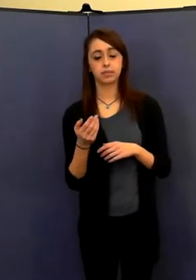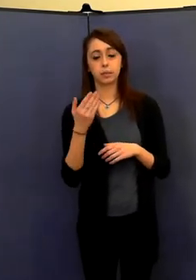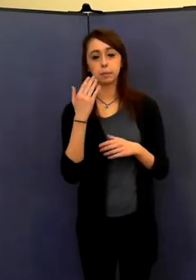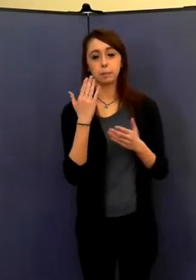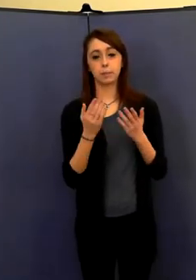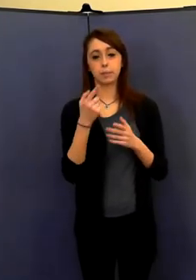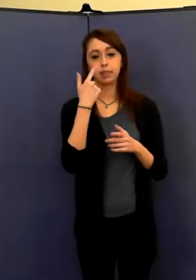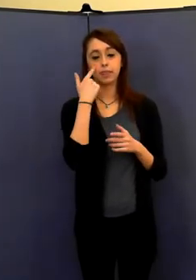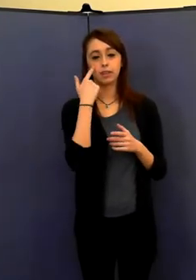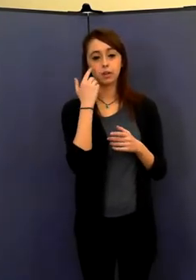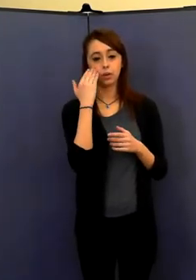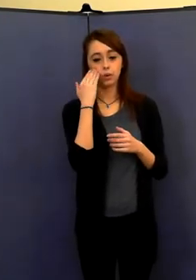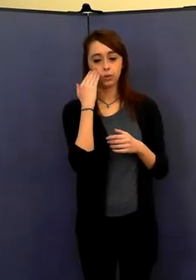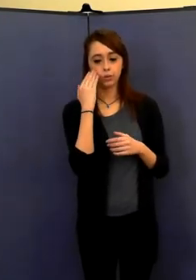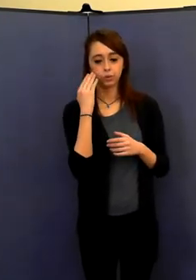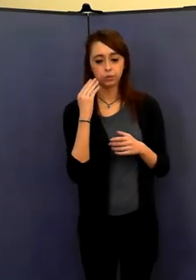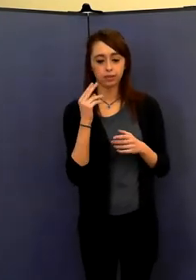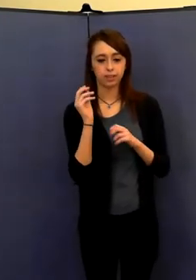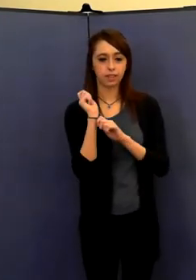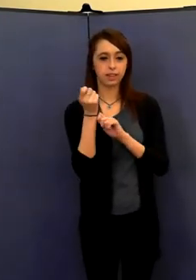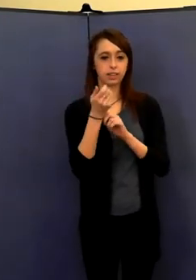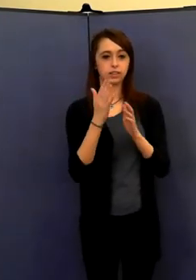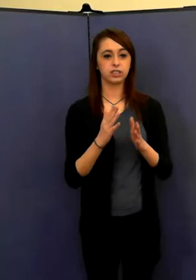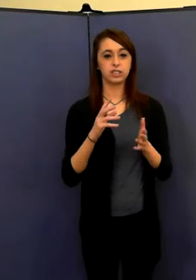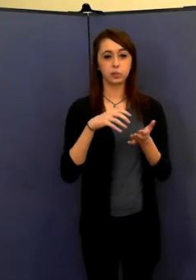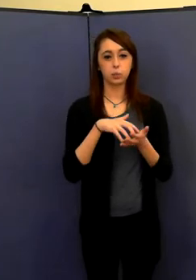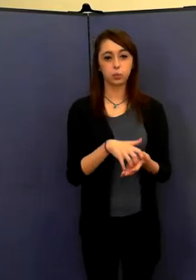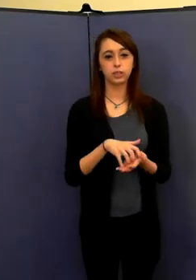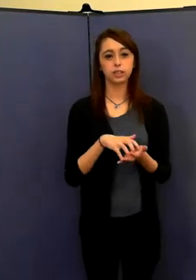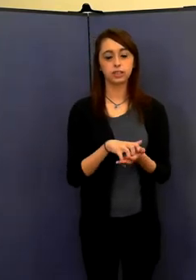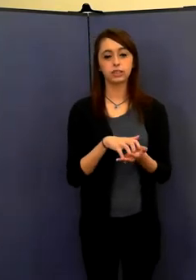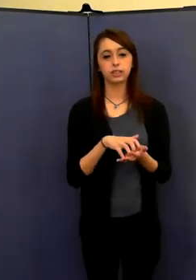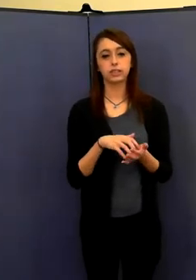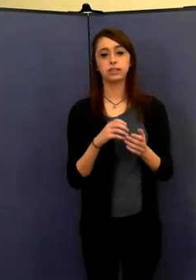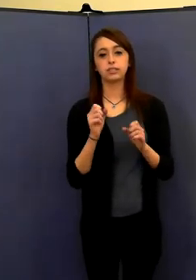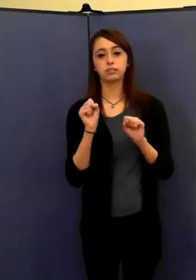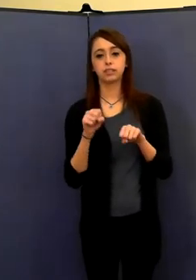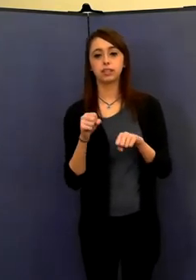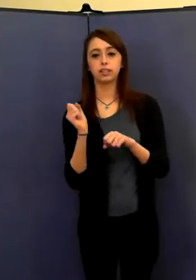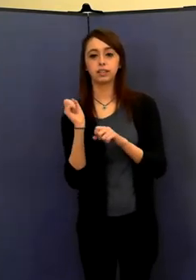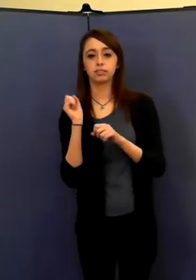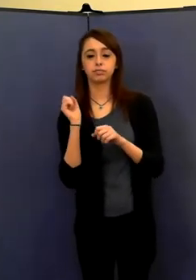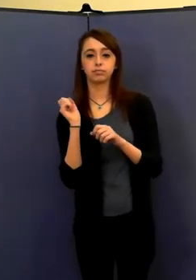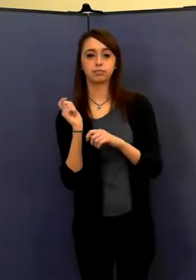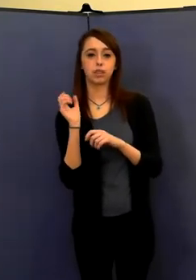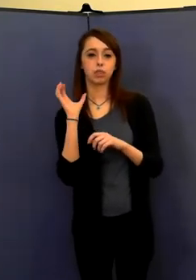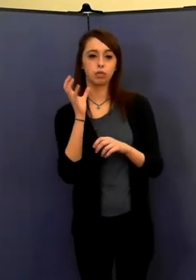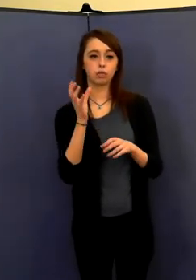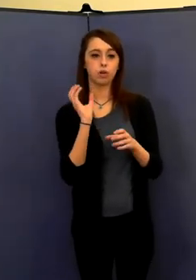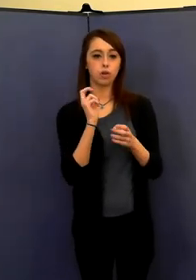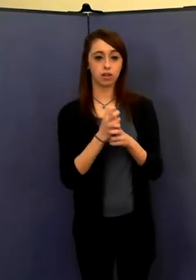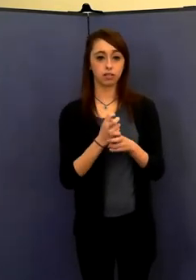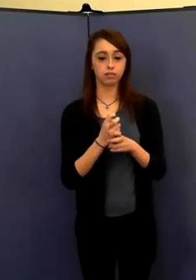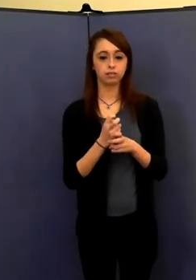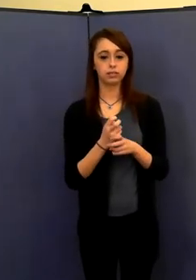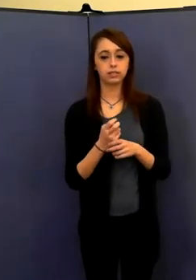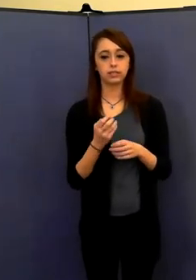position and the hitter might be able to run fast enough to get to the base. They also may have them bunt the ball, so